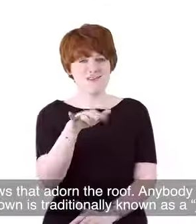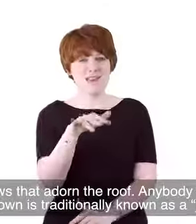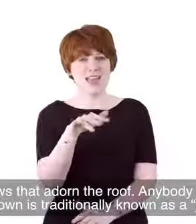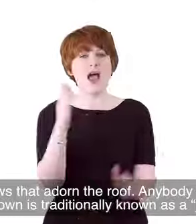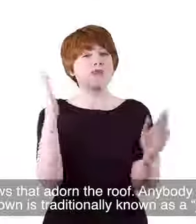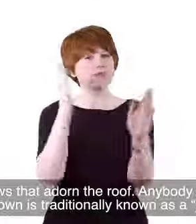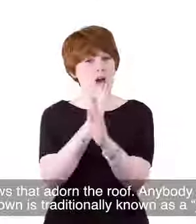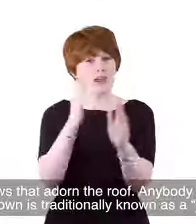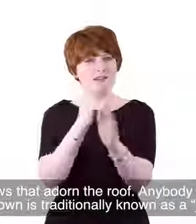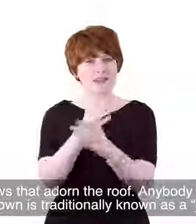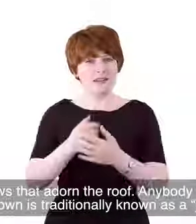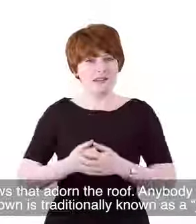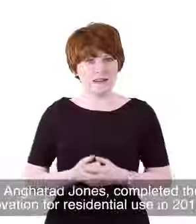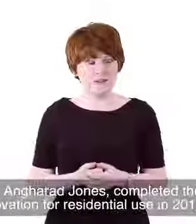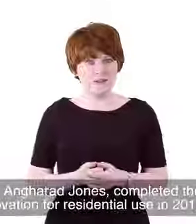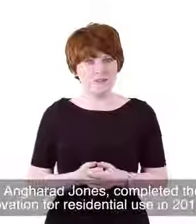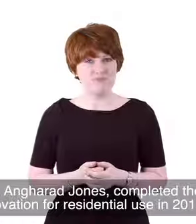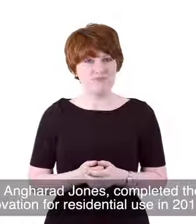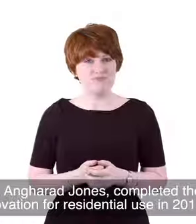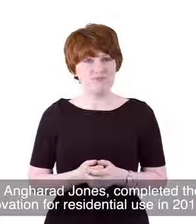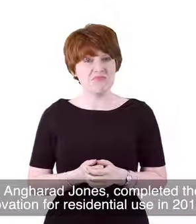jackdaw. A new owner, Angharad